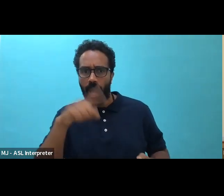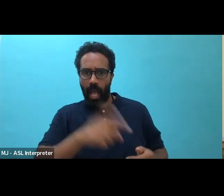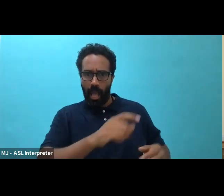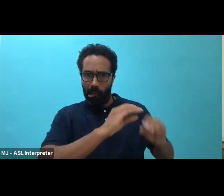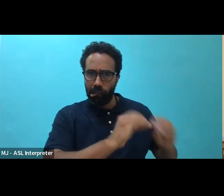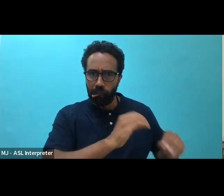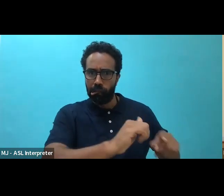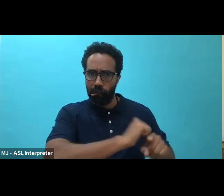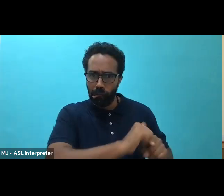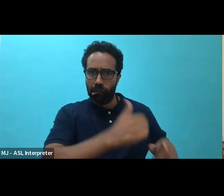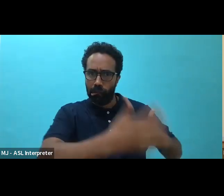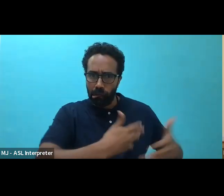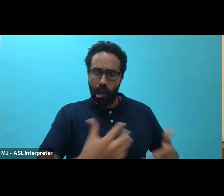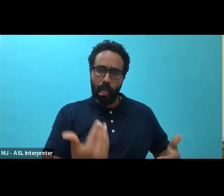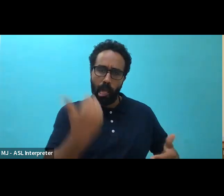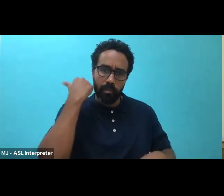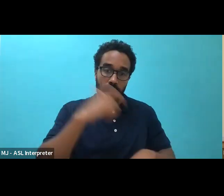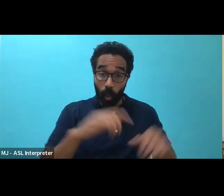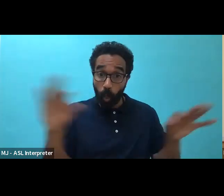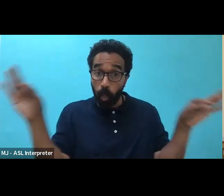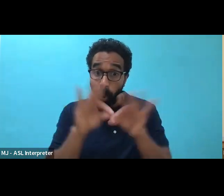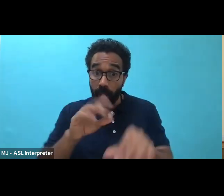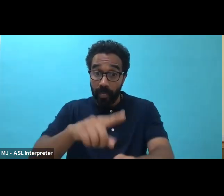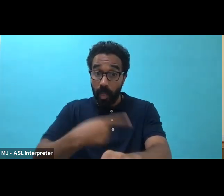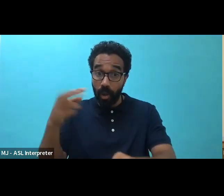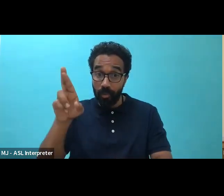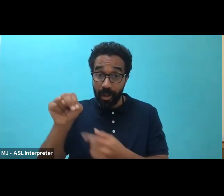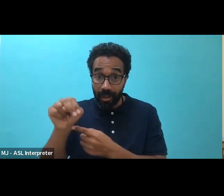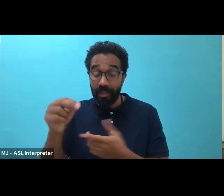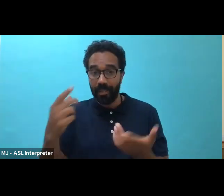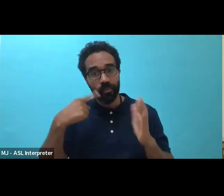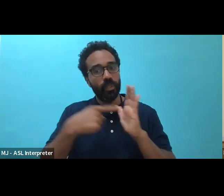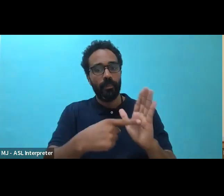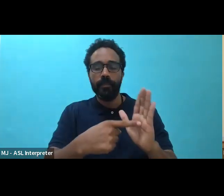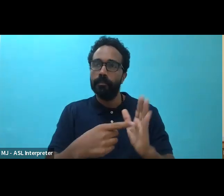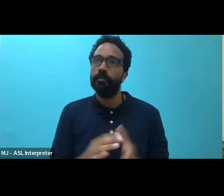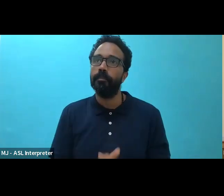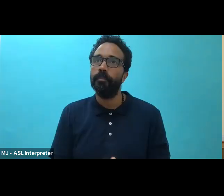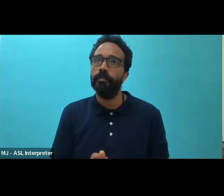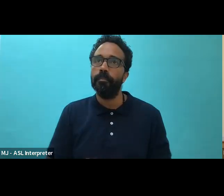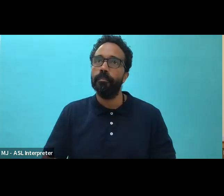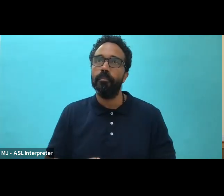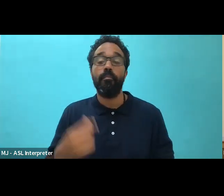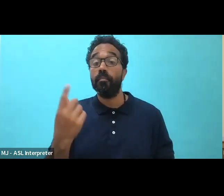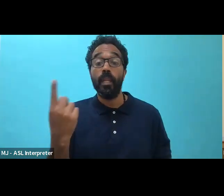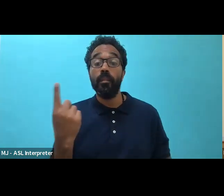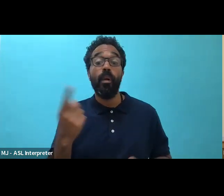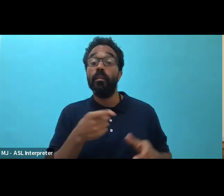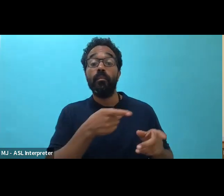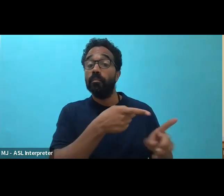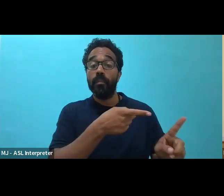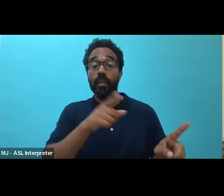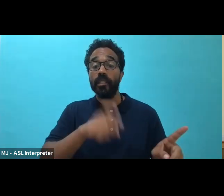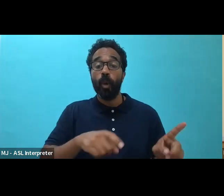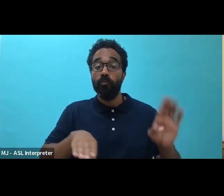roles, it's worth it in the long run. For example, if someone is supposed to testify at a